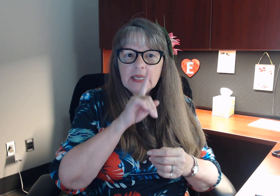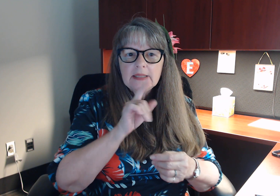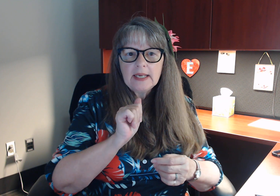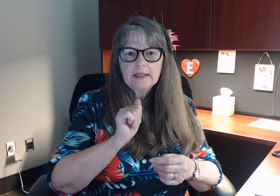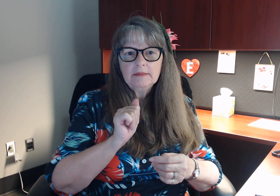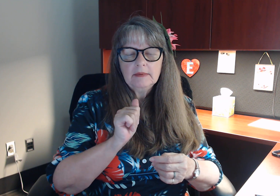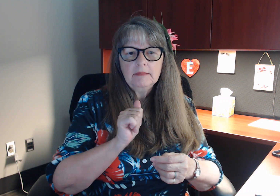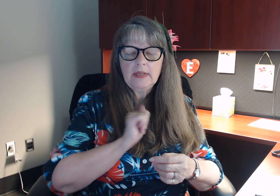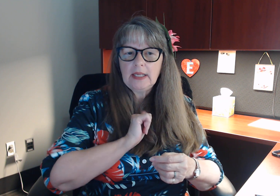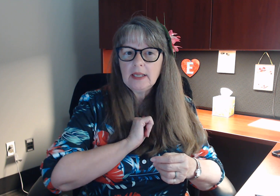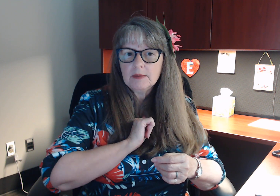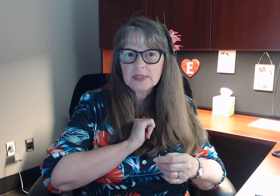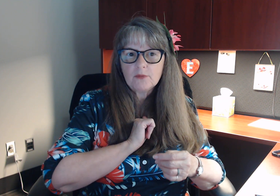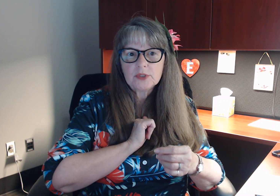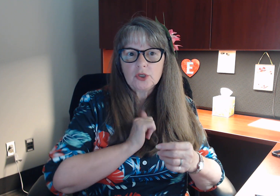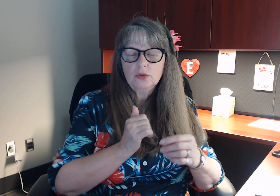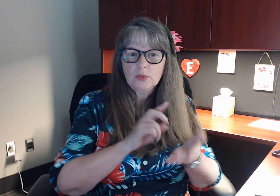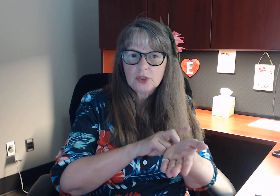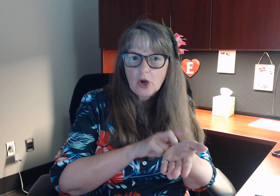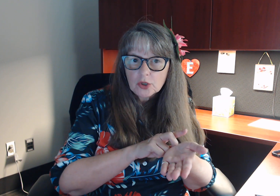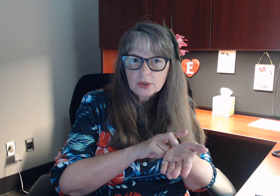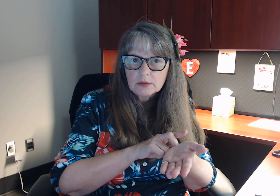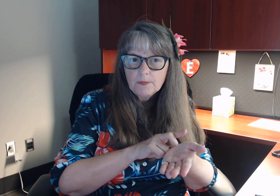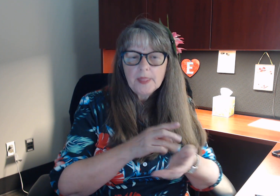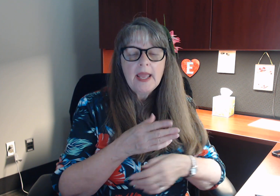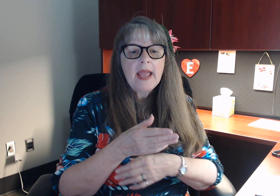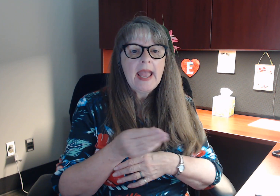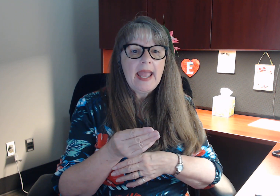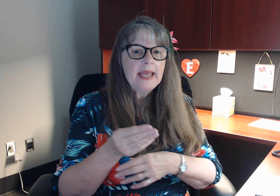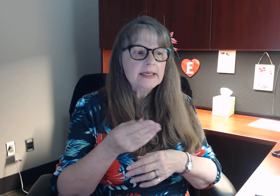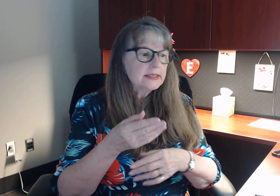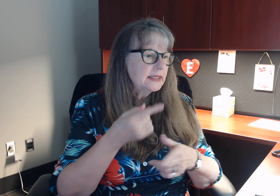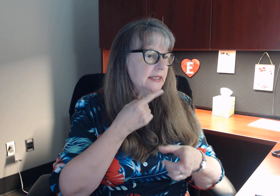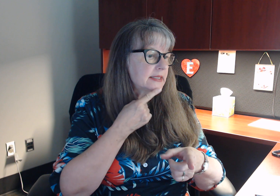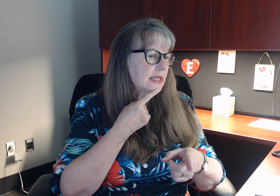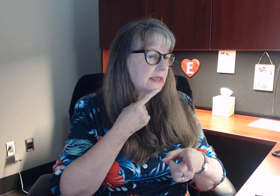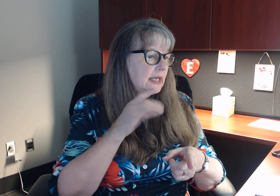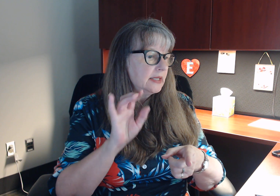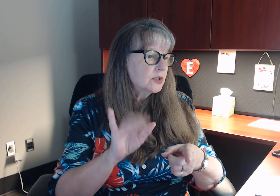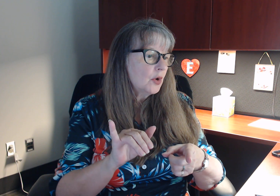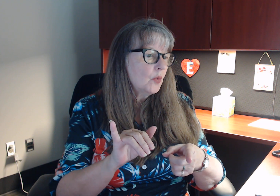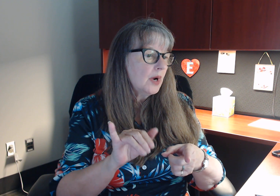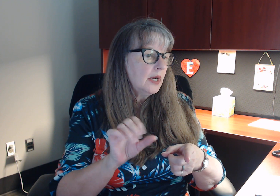that he himself was a doctor. And it said, and so